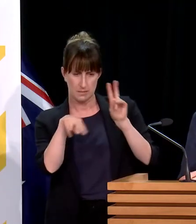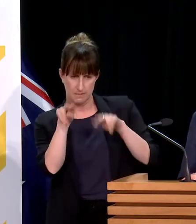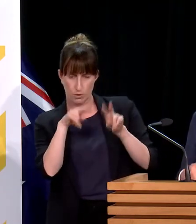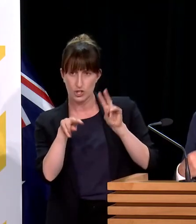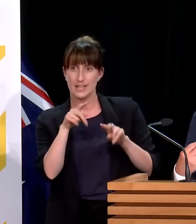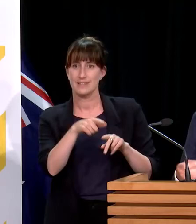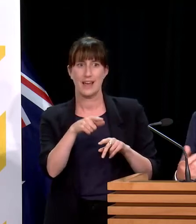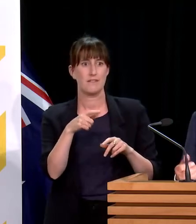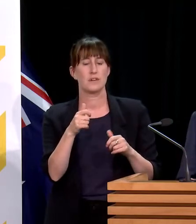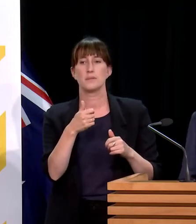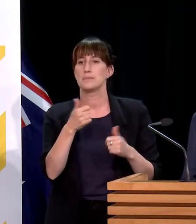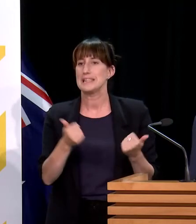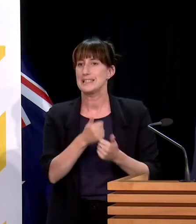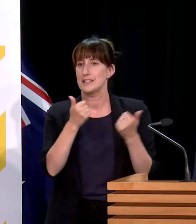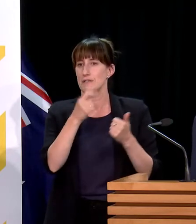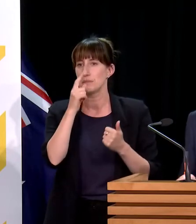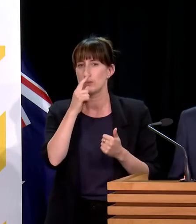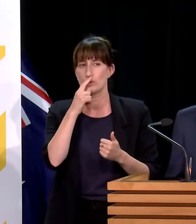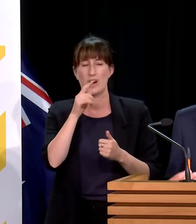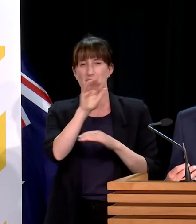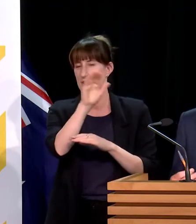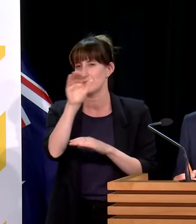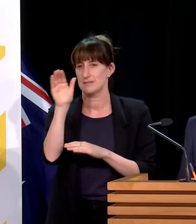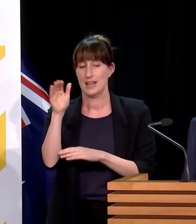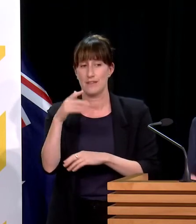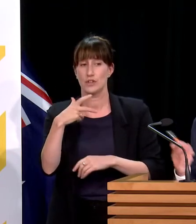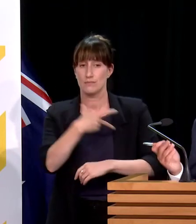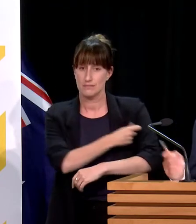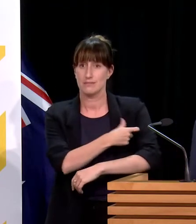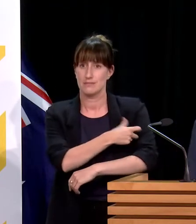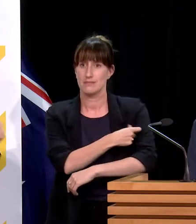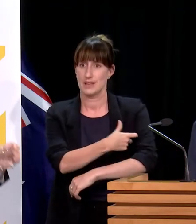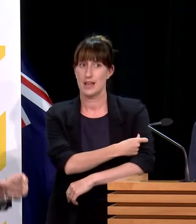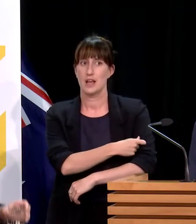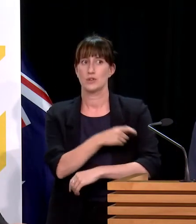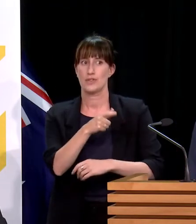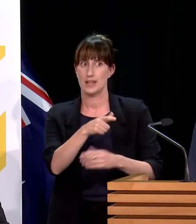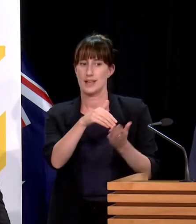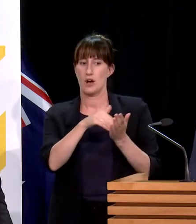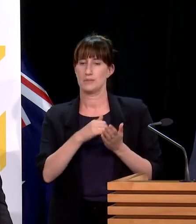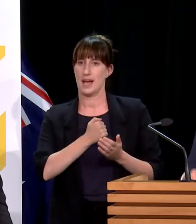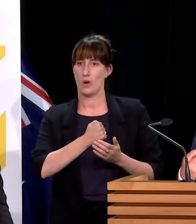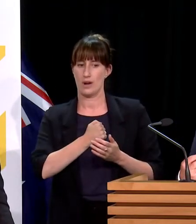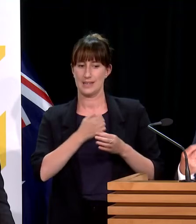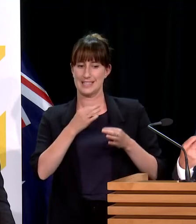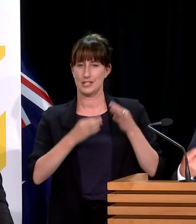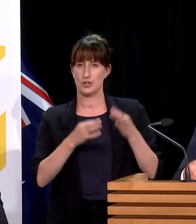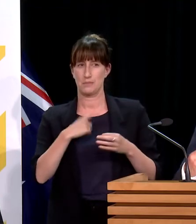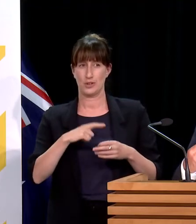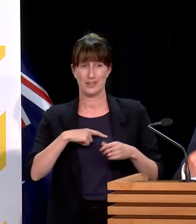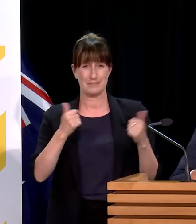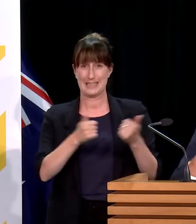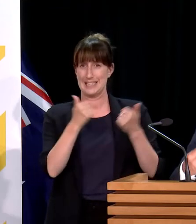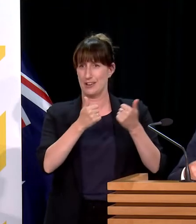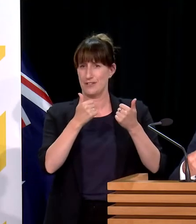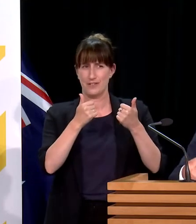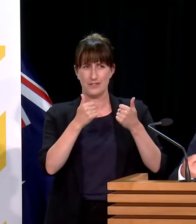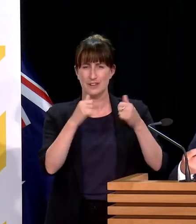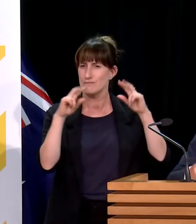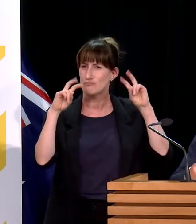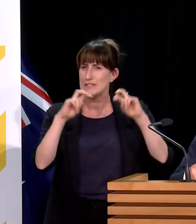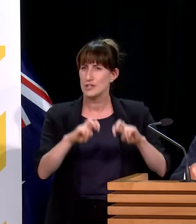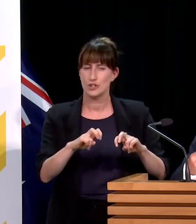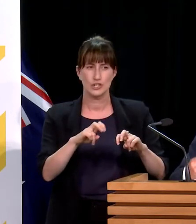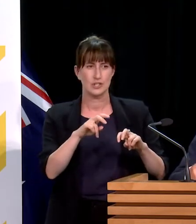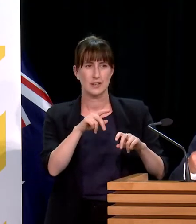reporting. So this is information that we will be able to use to inform also our decision to use framework, which is, and the leadership of that